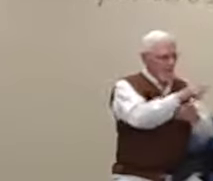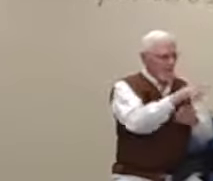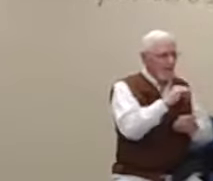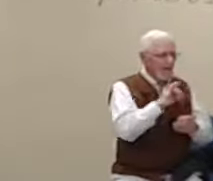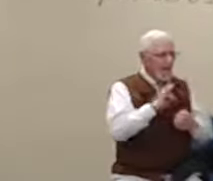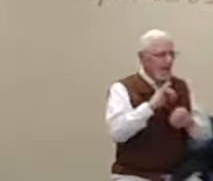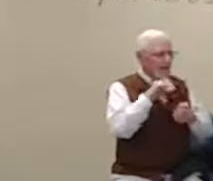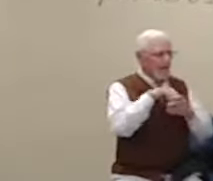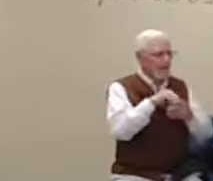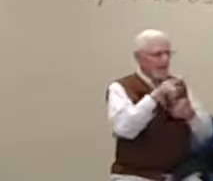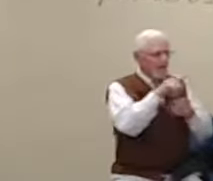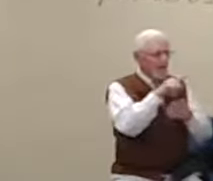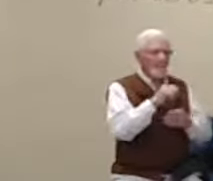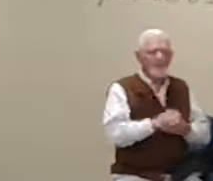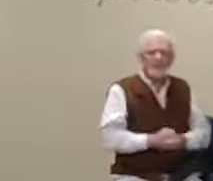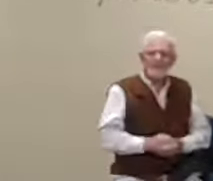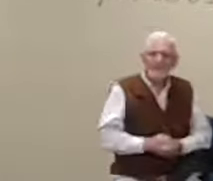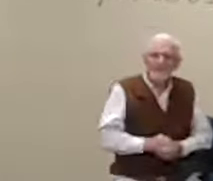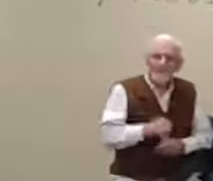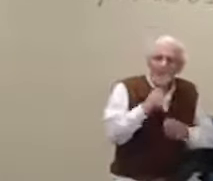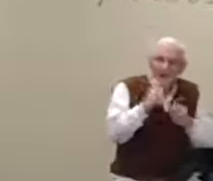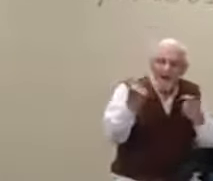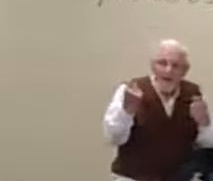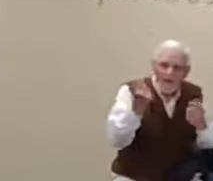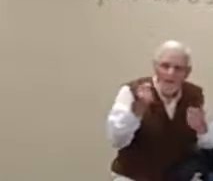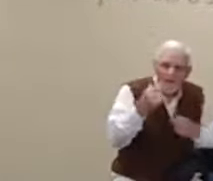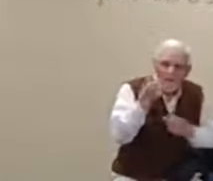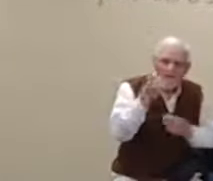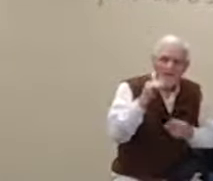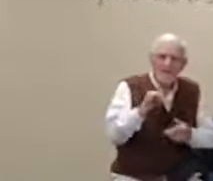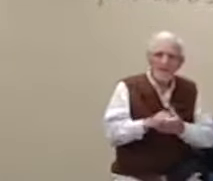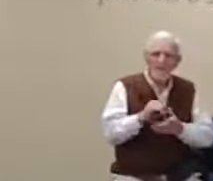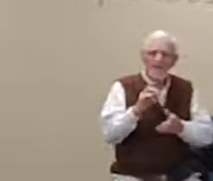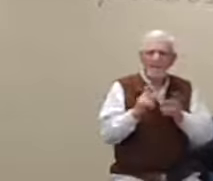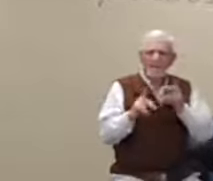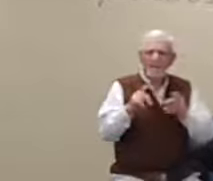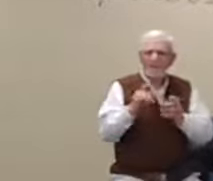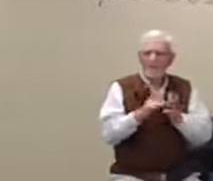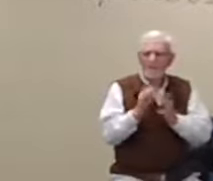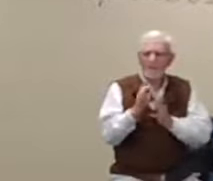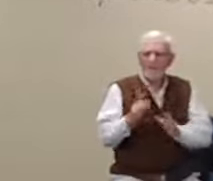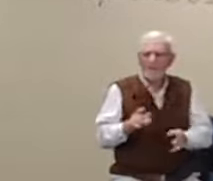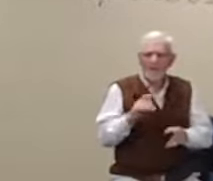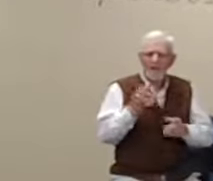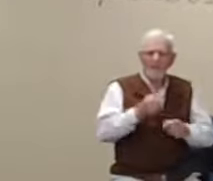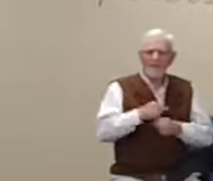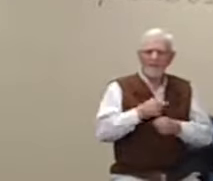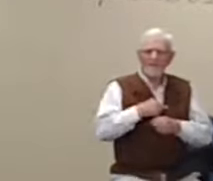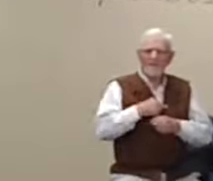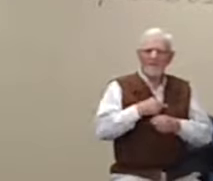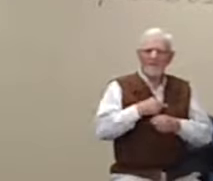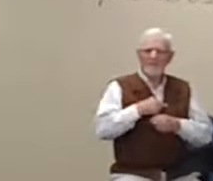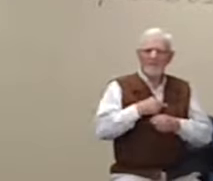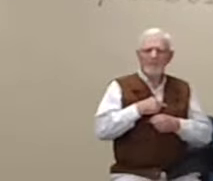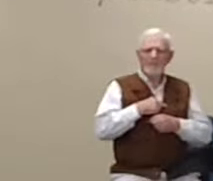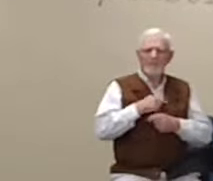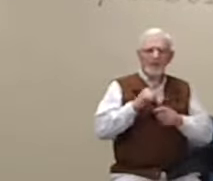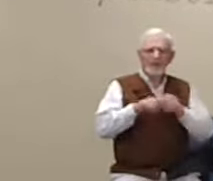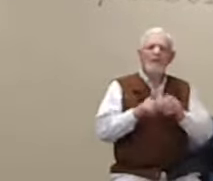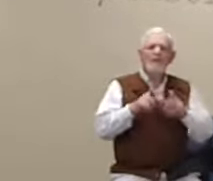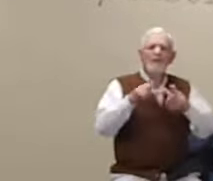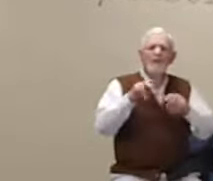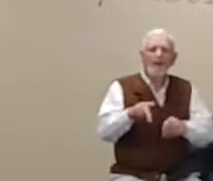them. So not only, I think, do people, Christians, they get these guilt complexes, they can't live up